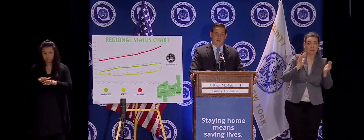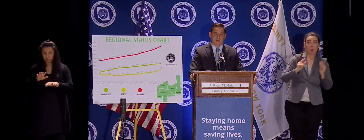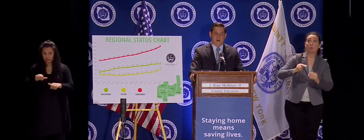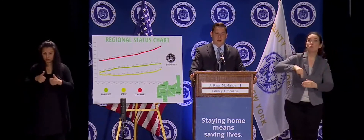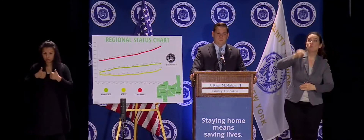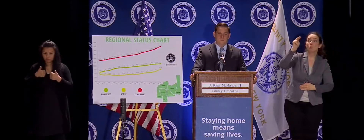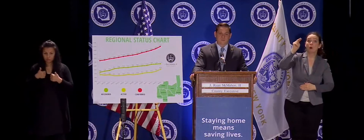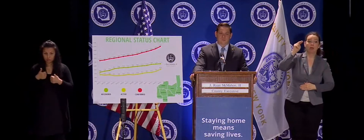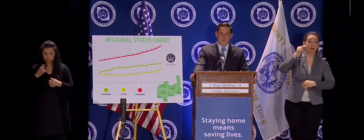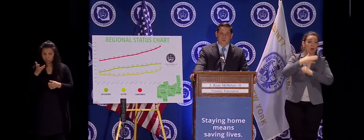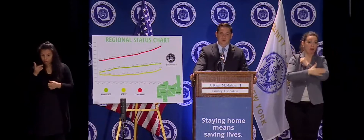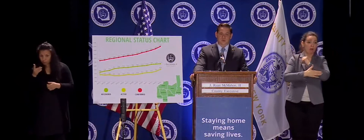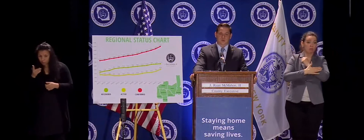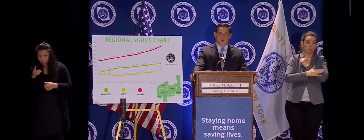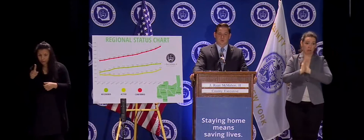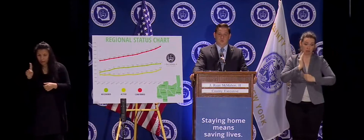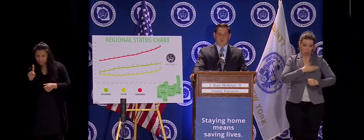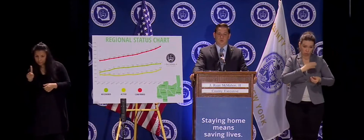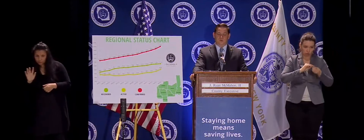theirs.